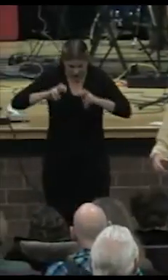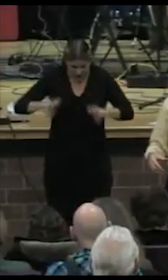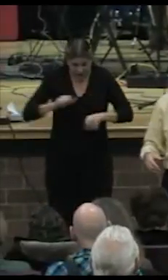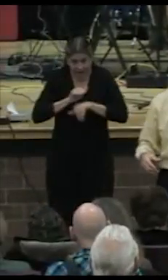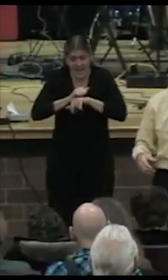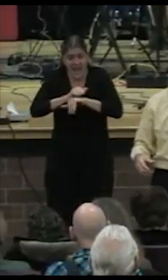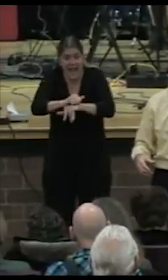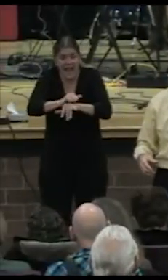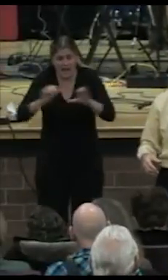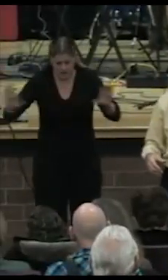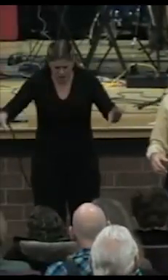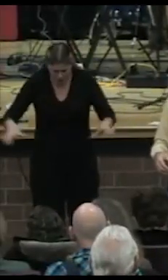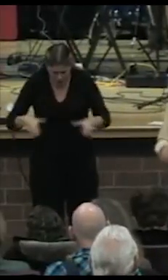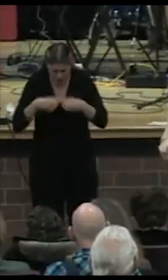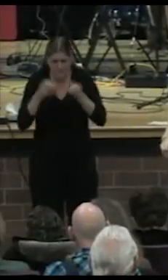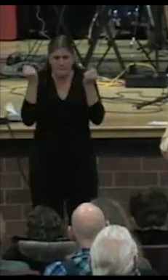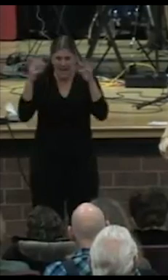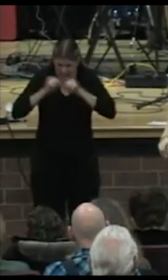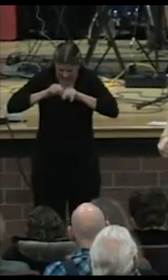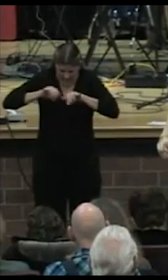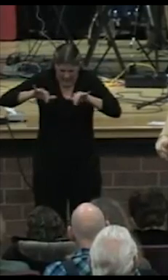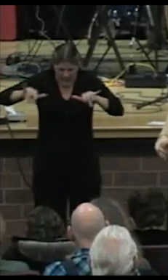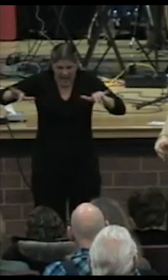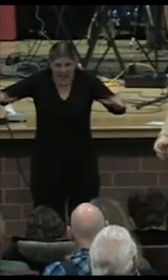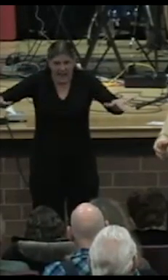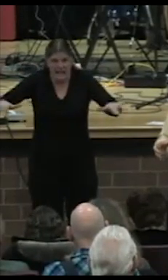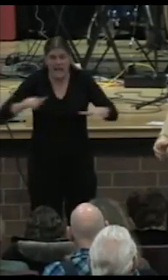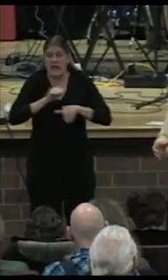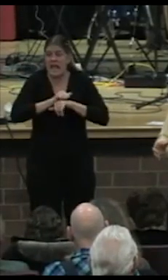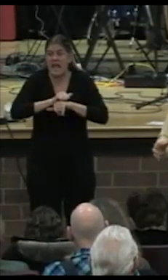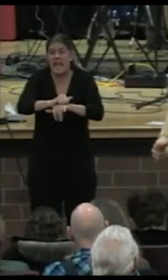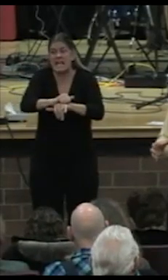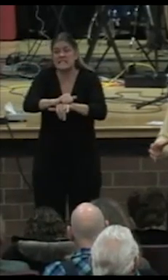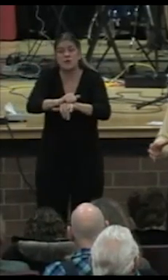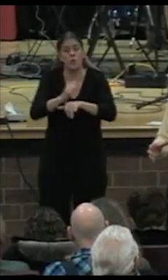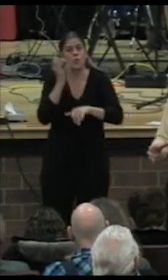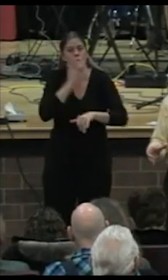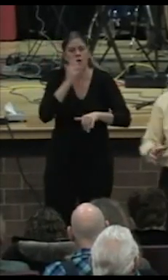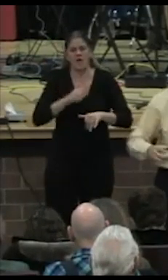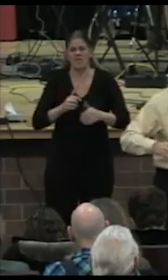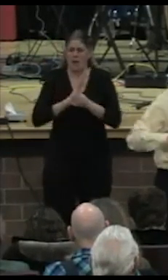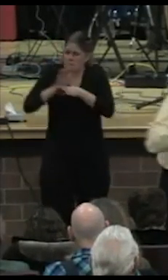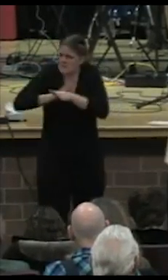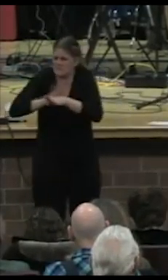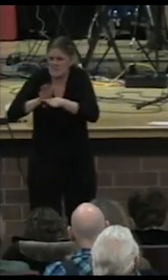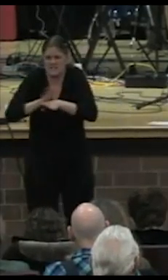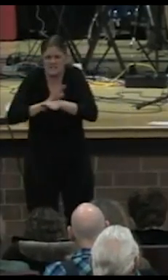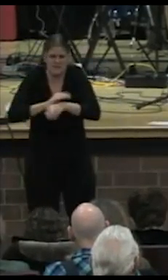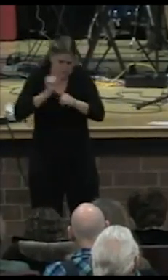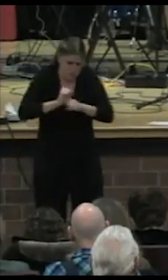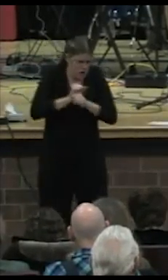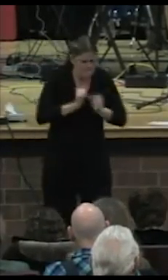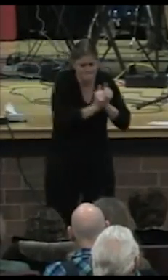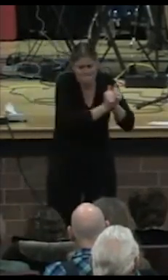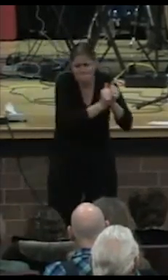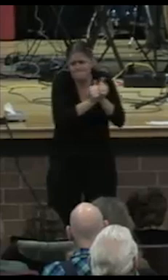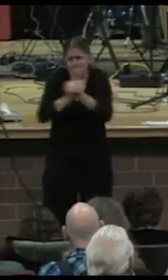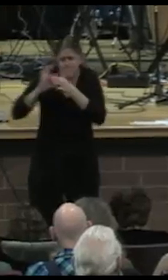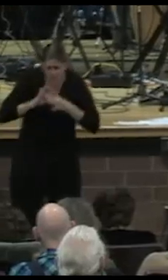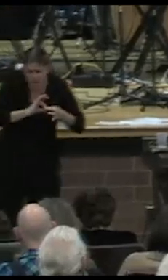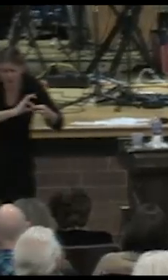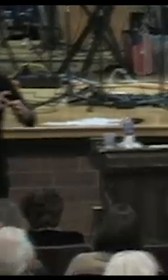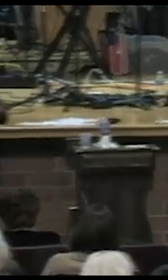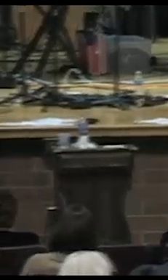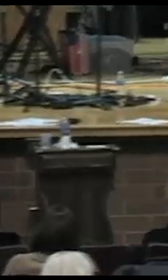many people know? Ants are jigging. Man, they get into it. They work together and they function